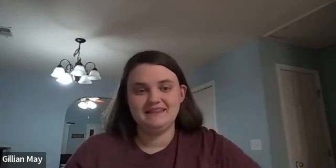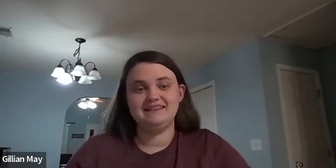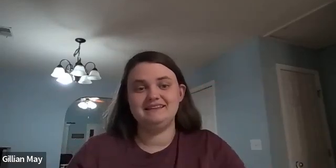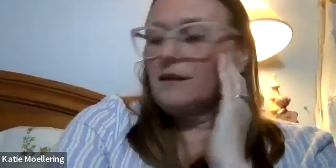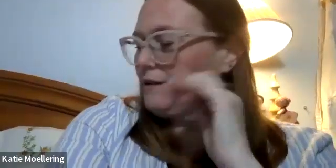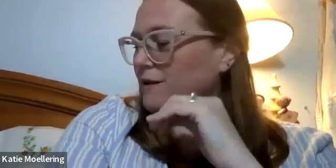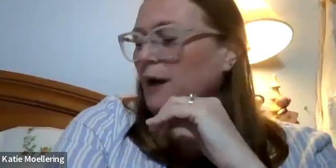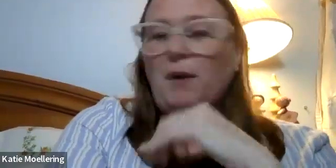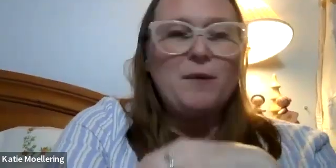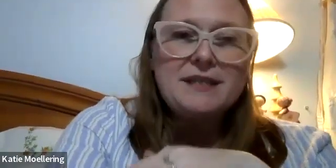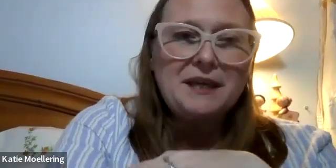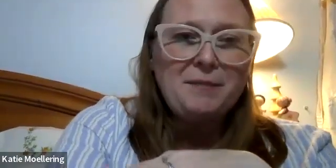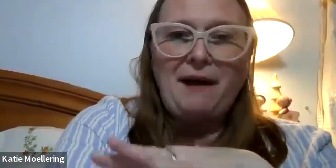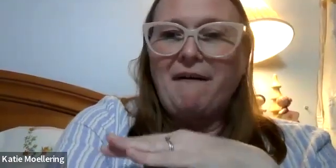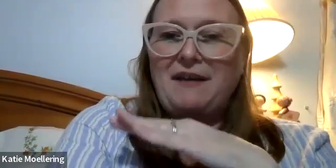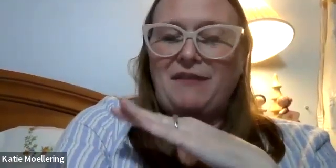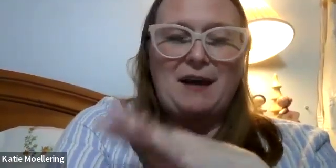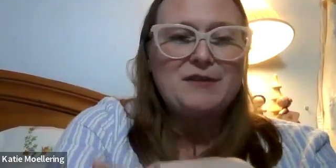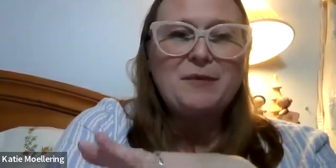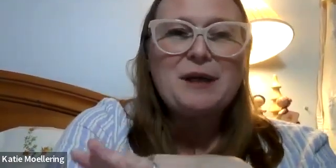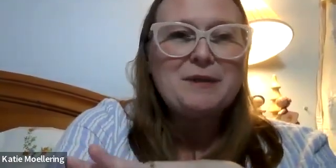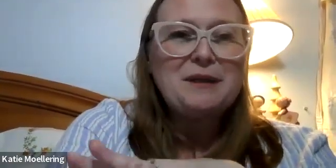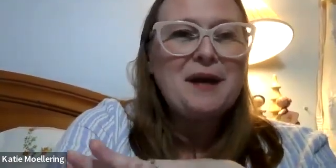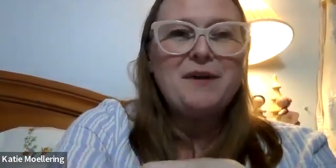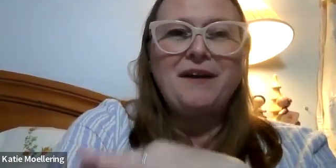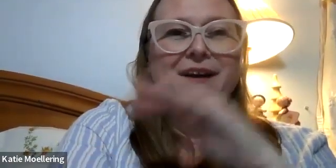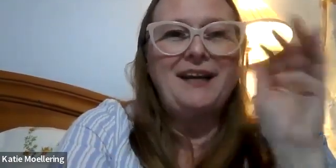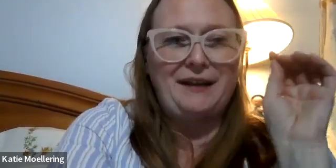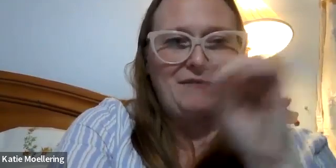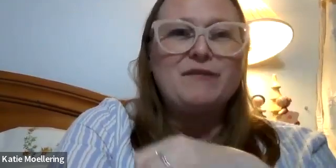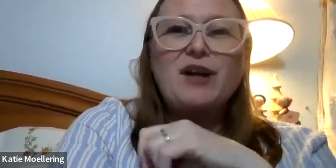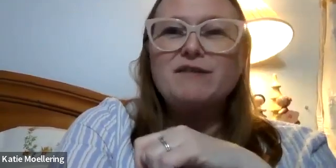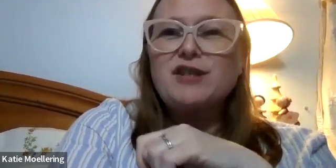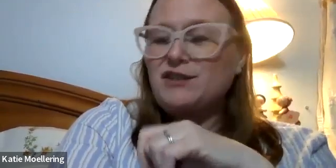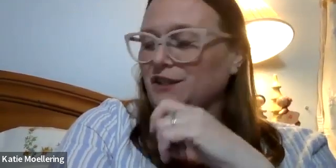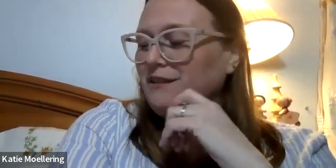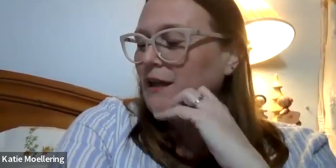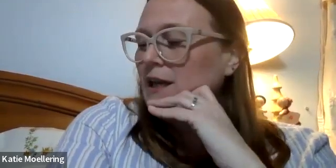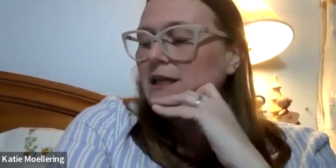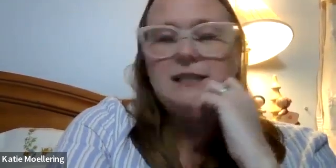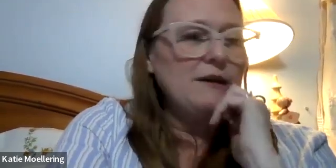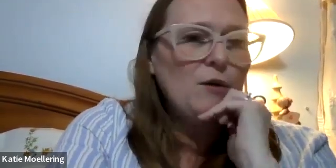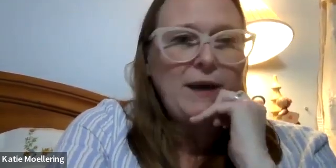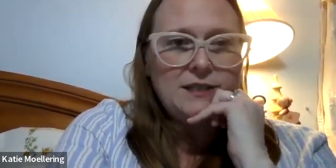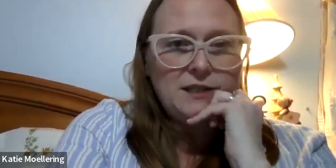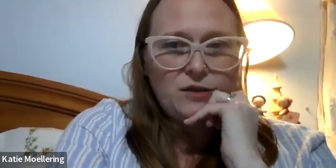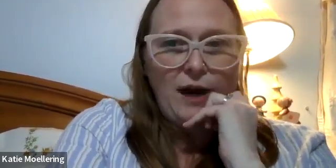Okay. I'm always thinking about if I have someone come in the library and I have to have a conversation, is there a way to